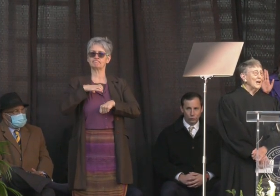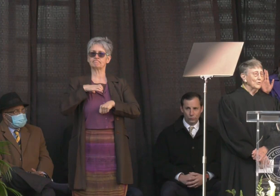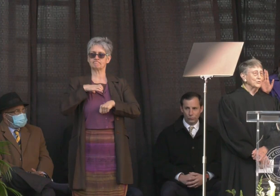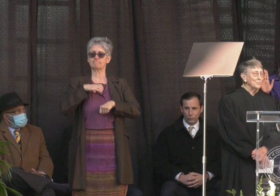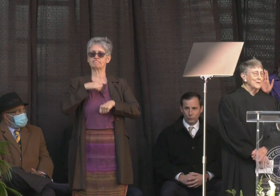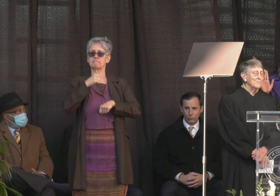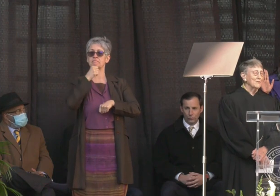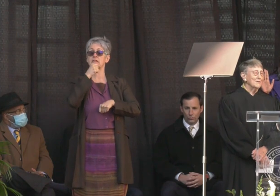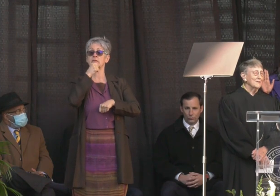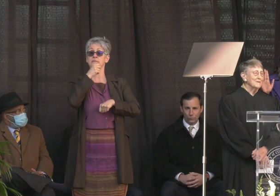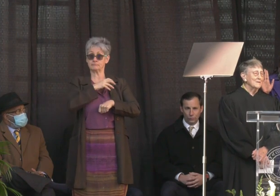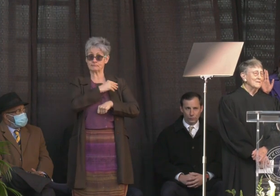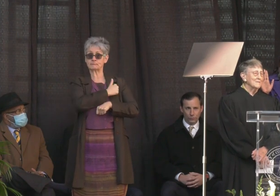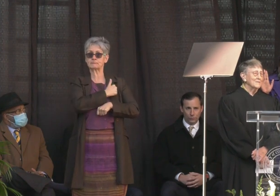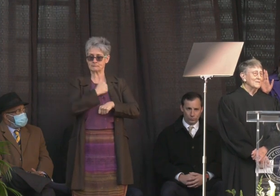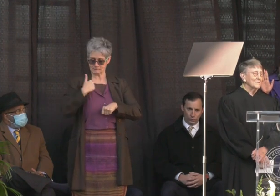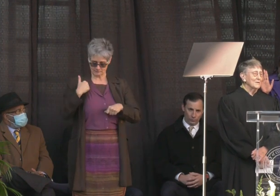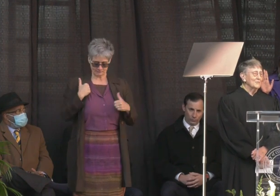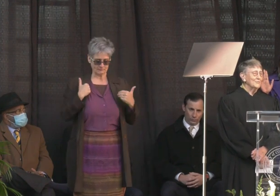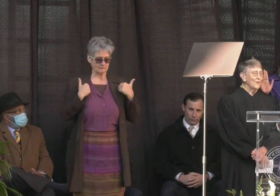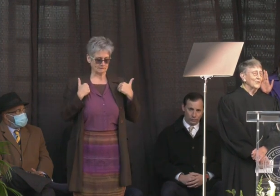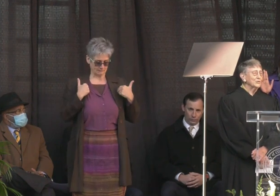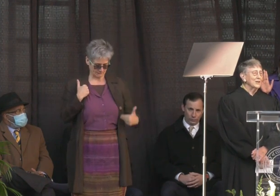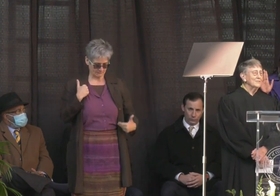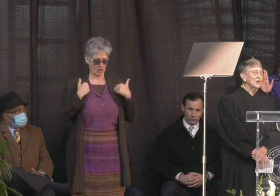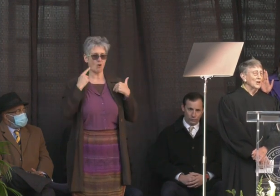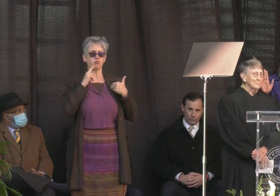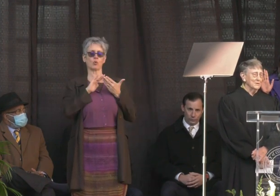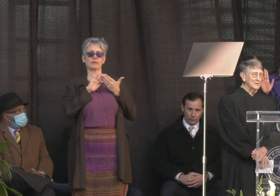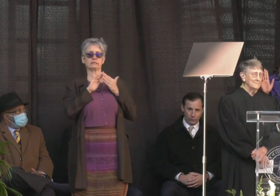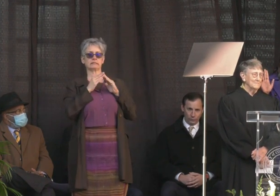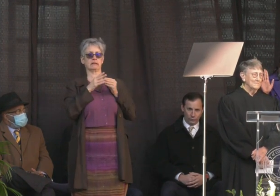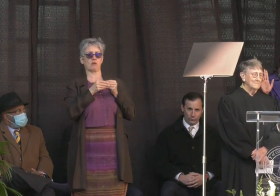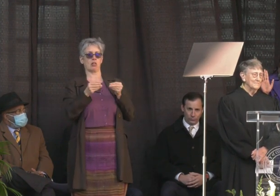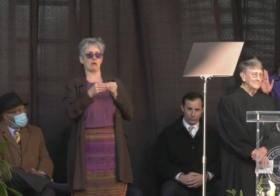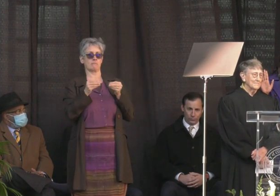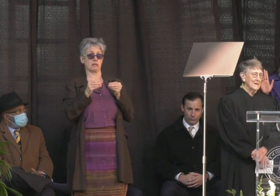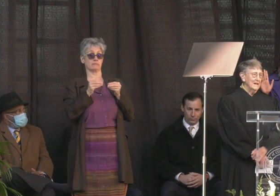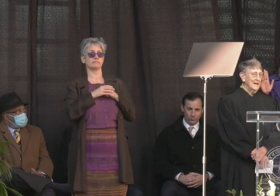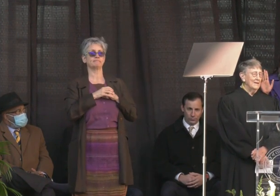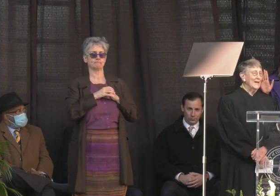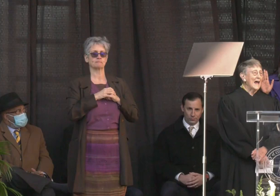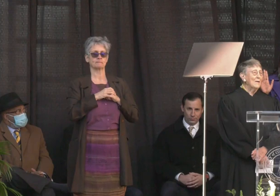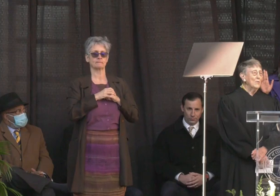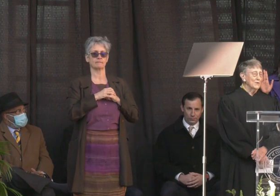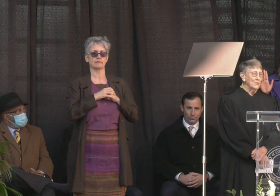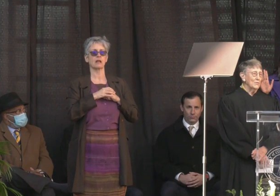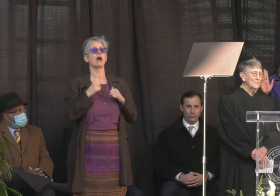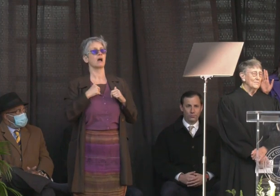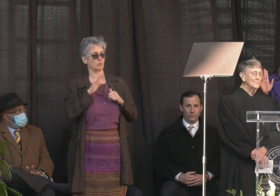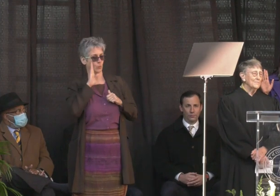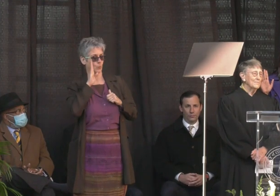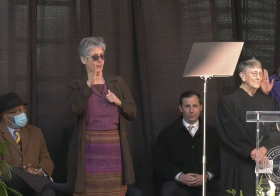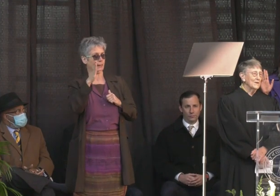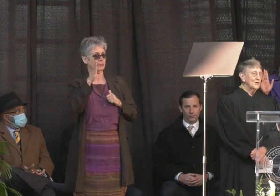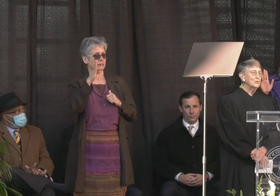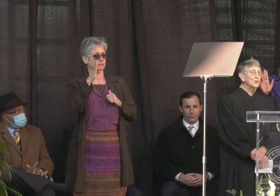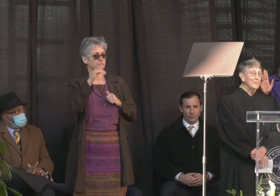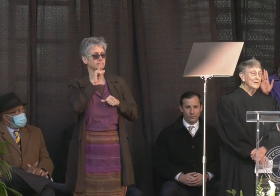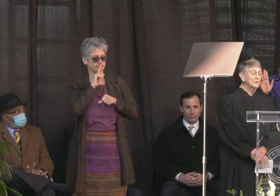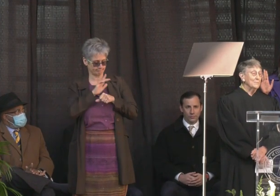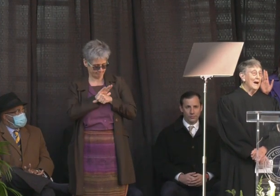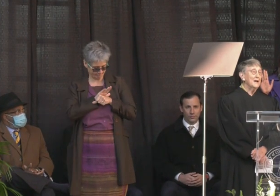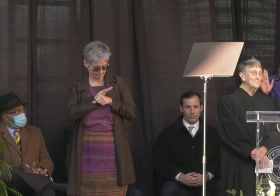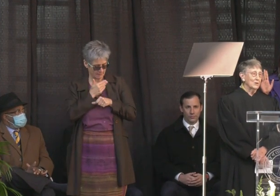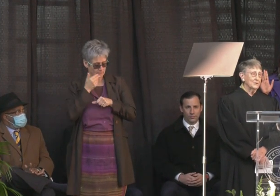Of council member. Of council member. For the City of Columbia. For the City of Columbia. And that I will. And that I will.